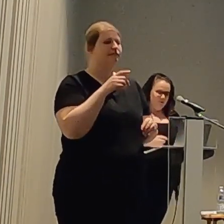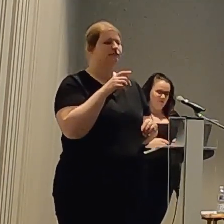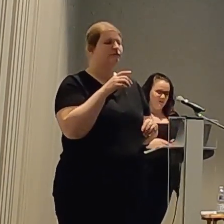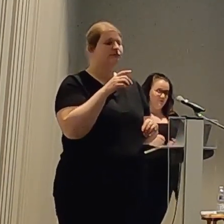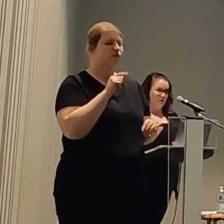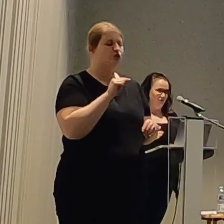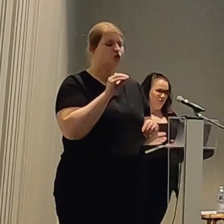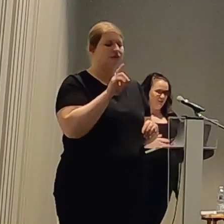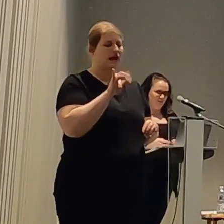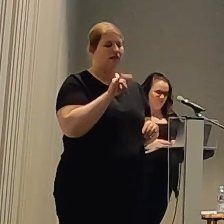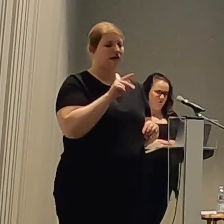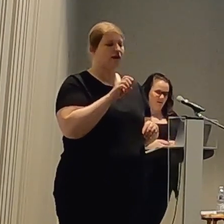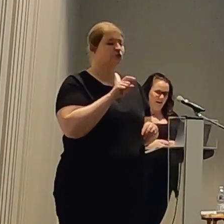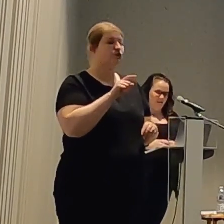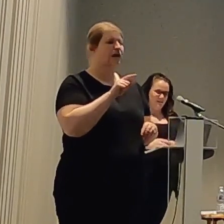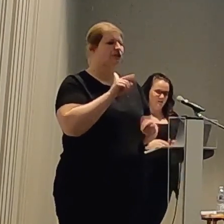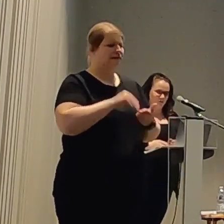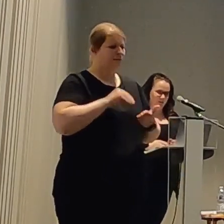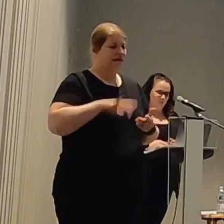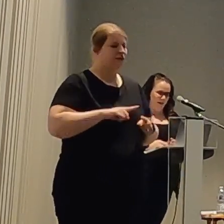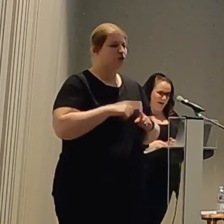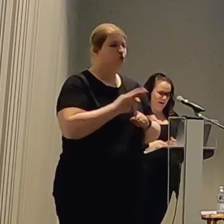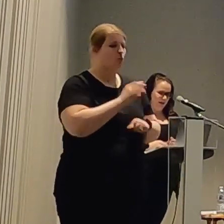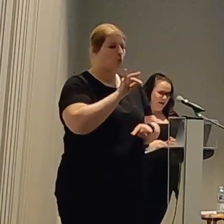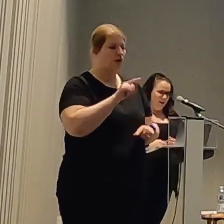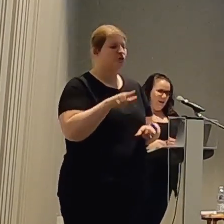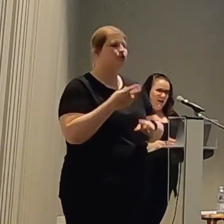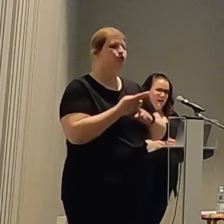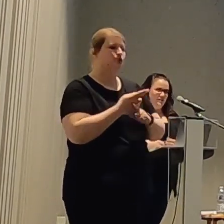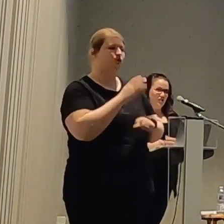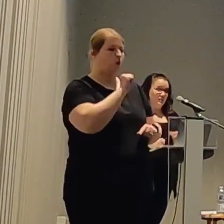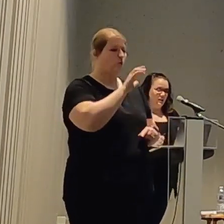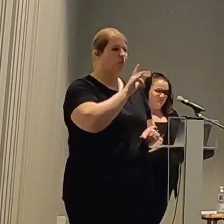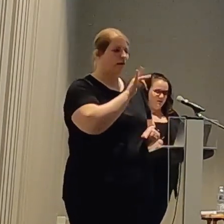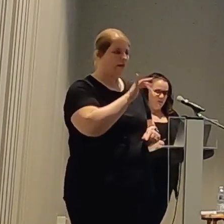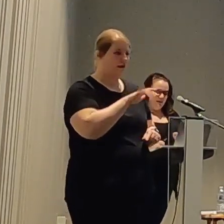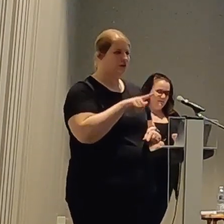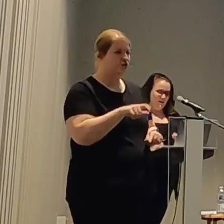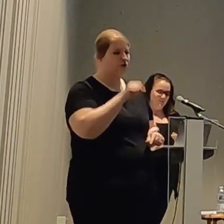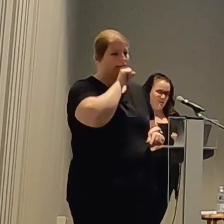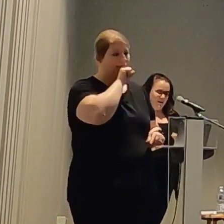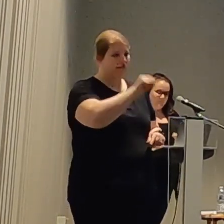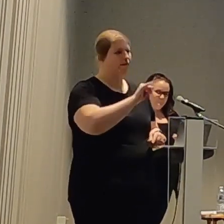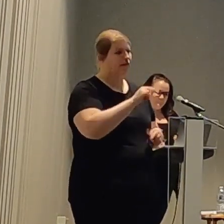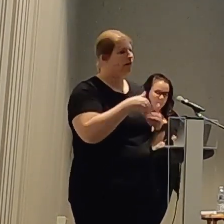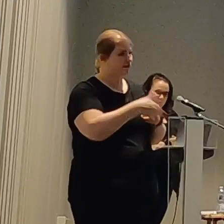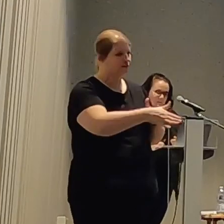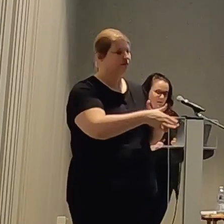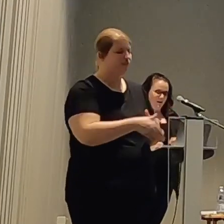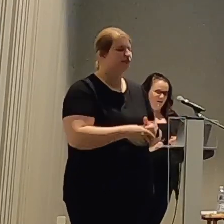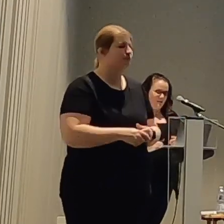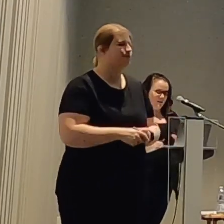oil. So this was her first foray into acrylic paint, and she loved the medium after that.